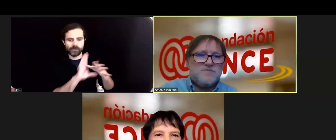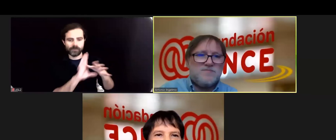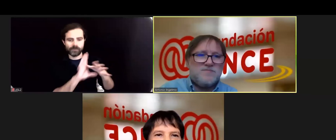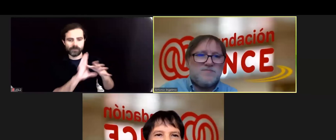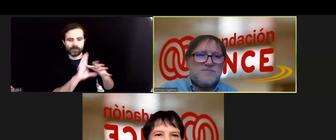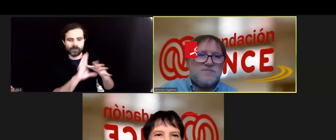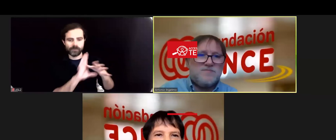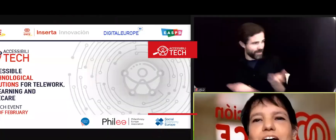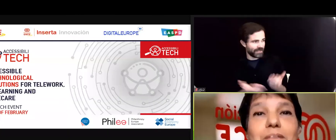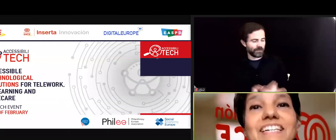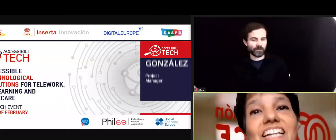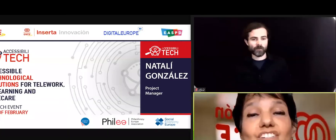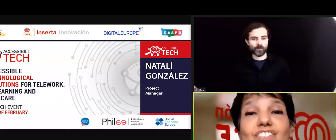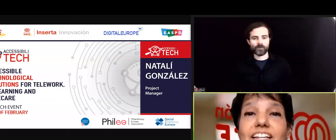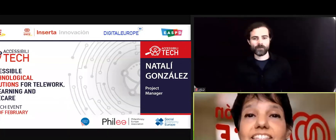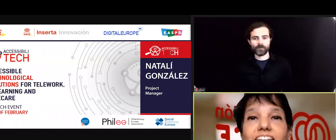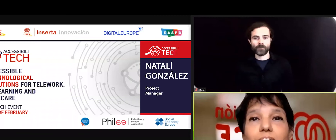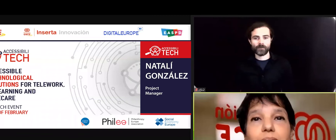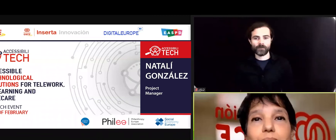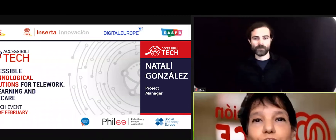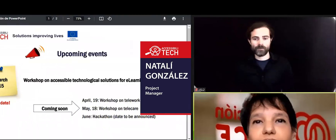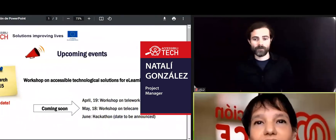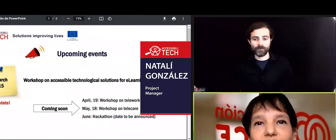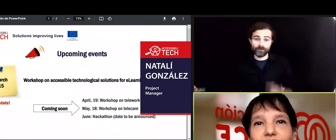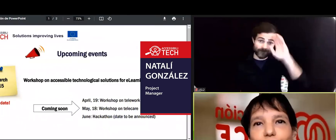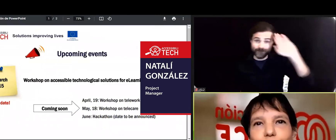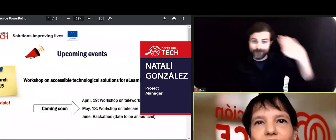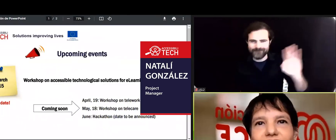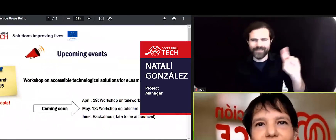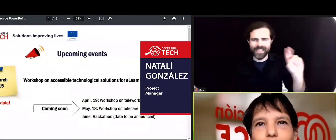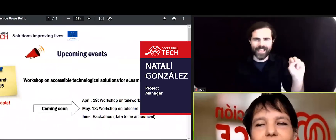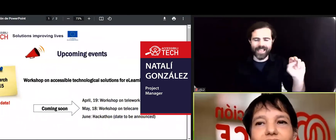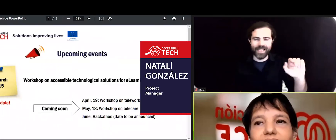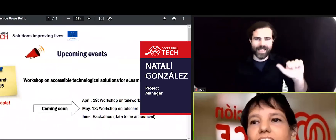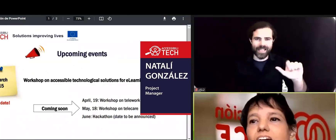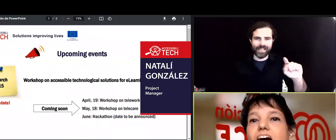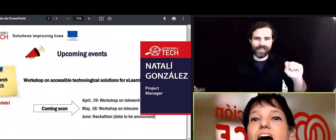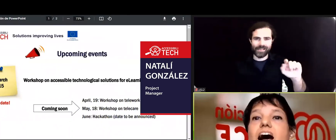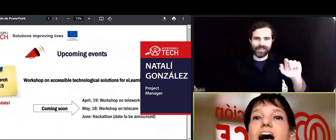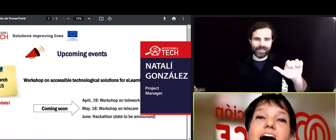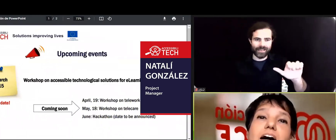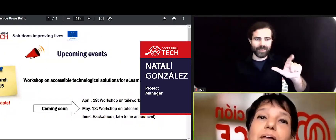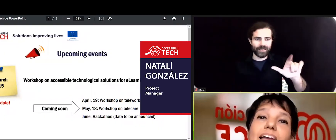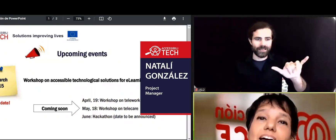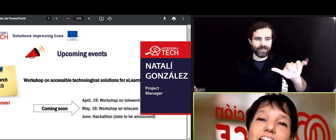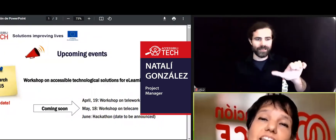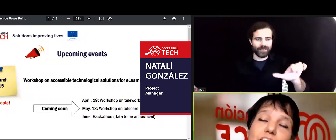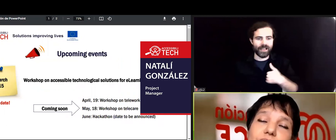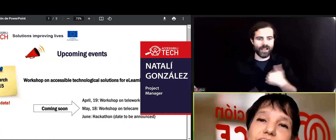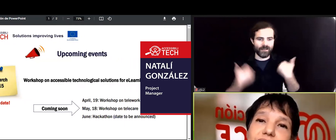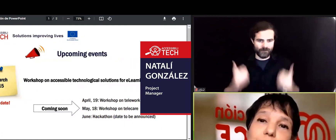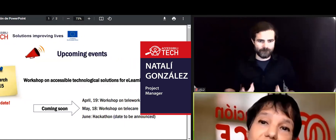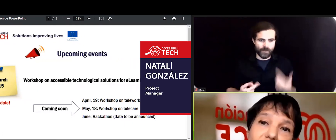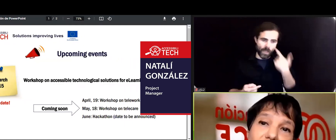Hi, I'm Natalie Gonzalez. I am the project manager of ACCESSIBILITECH. I have